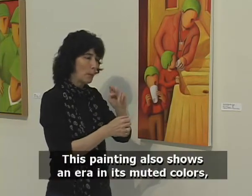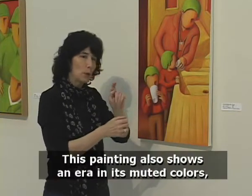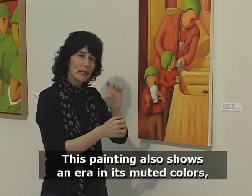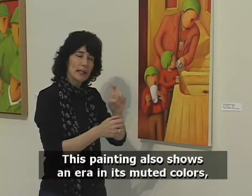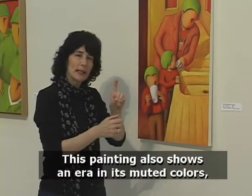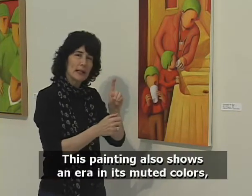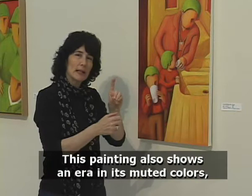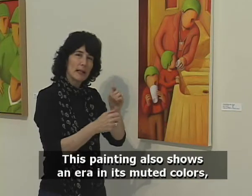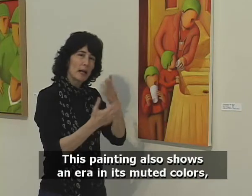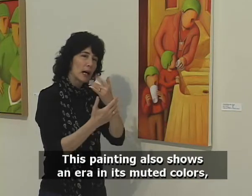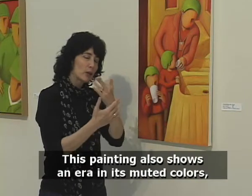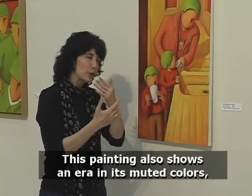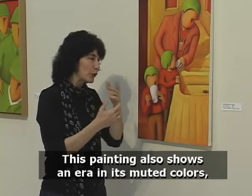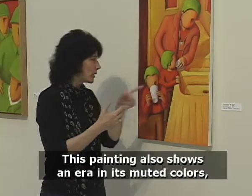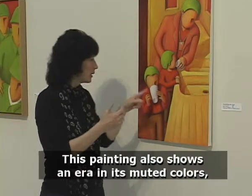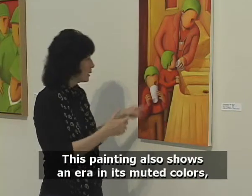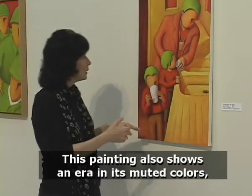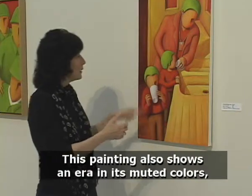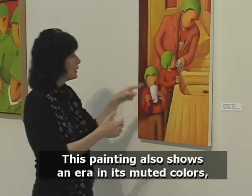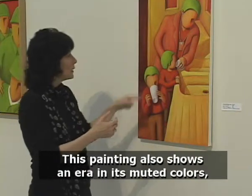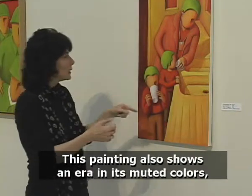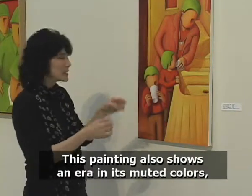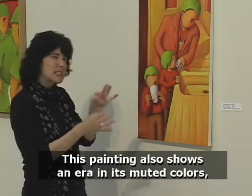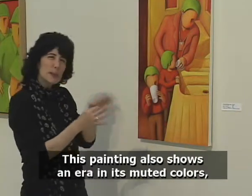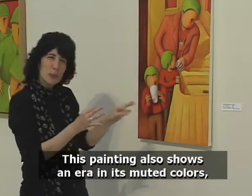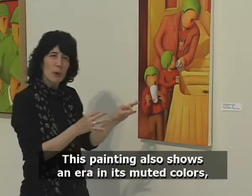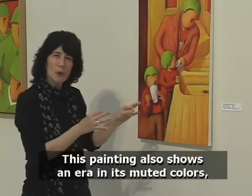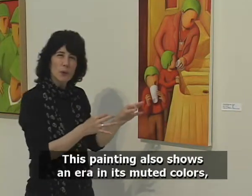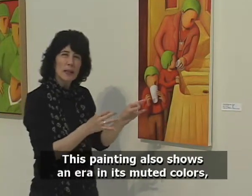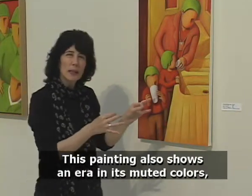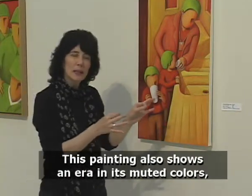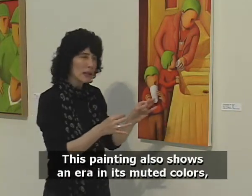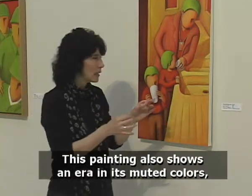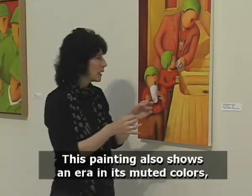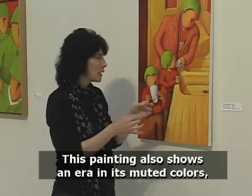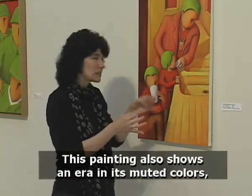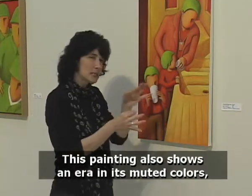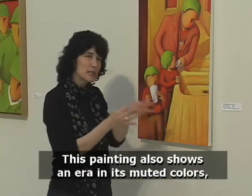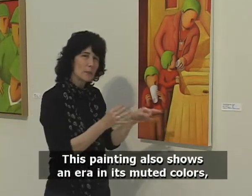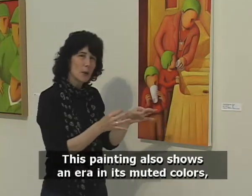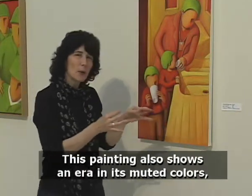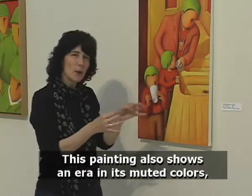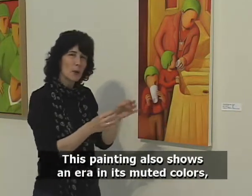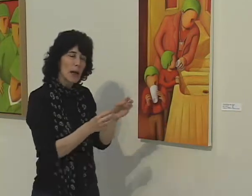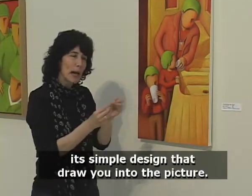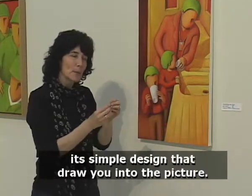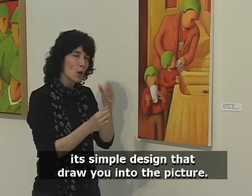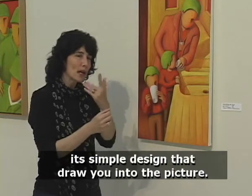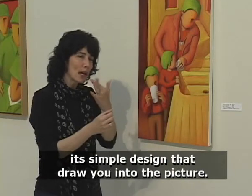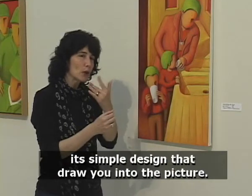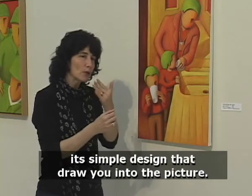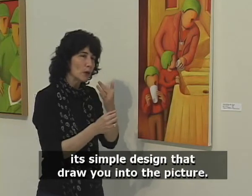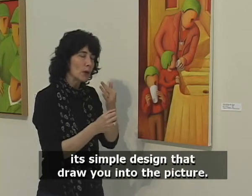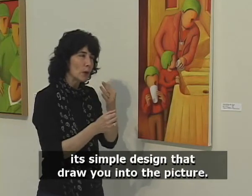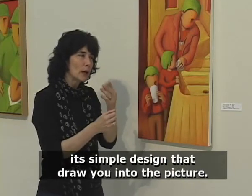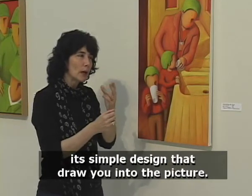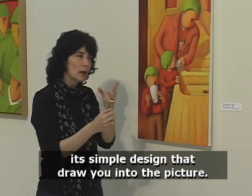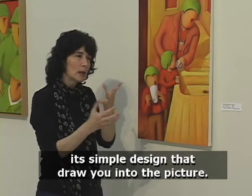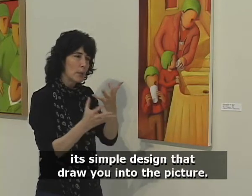This painting also shows an era in its muted colors, its simple design